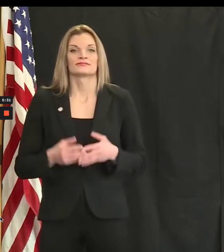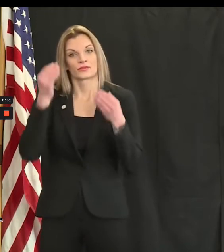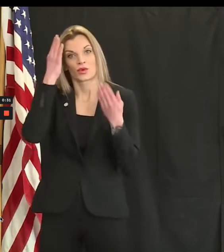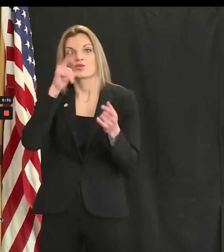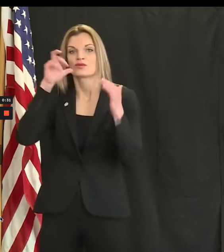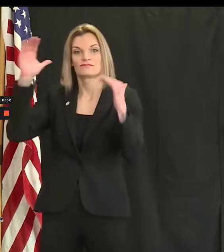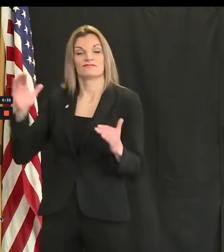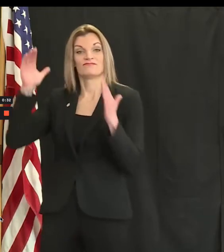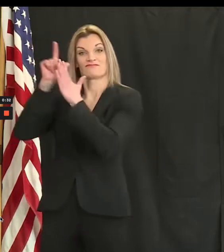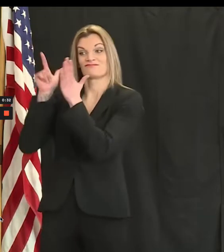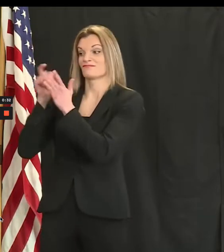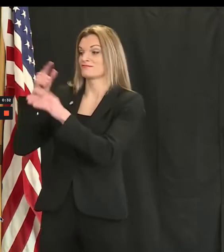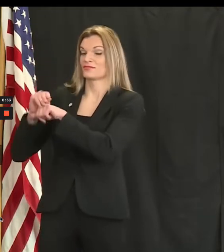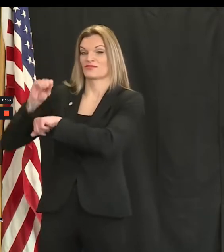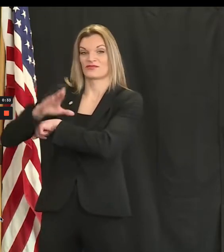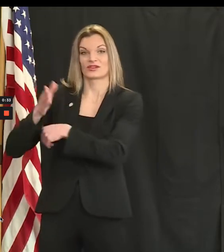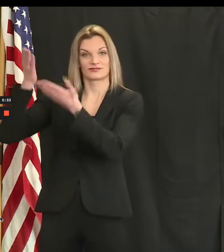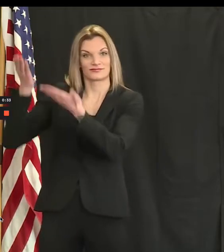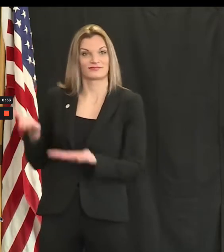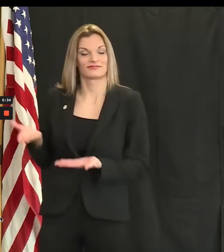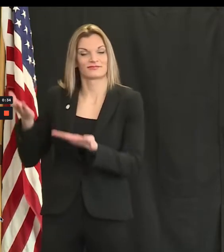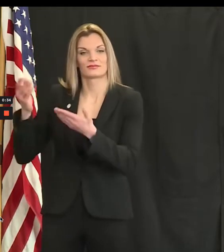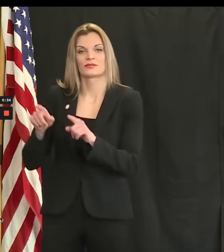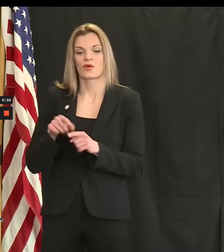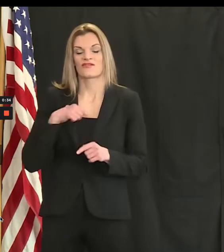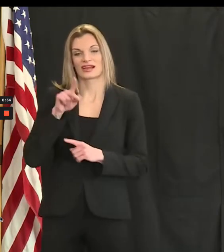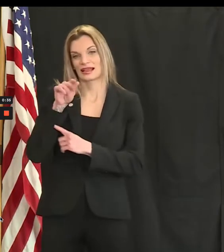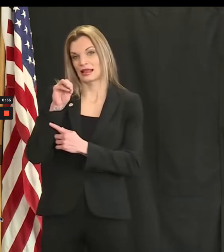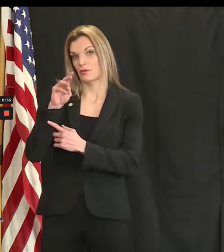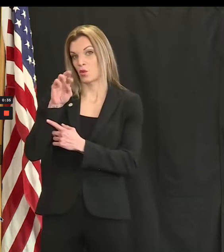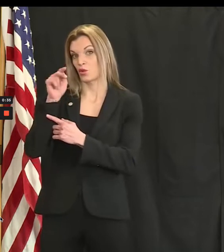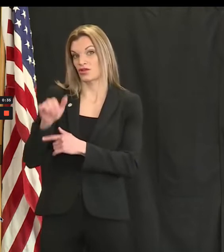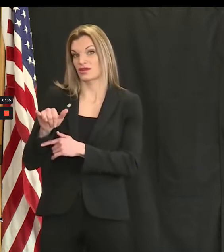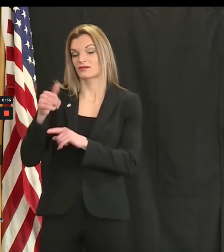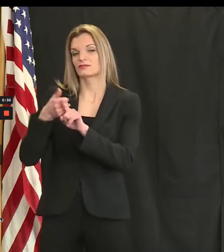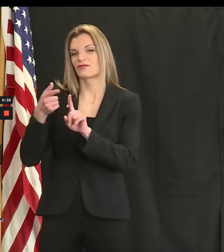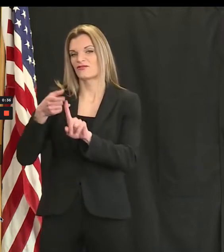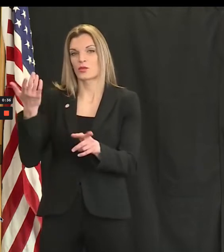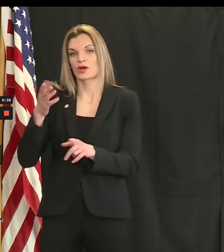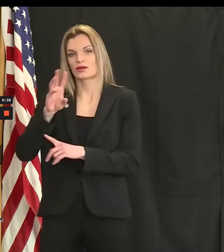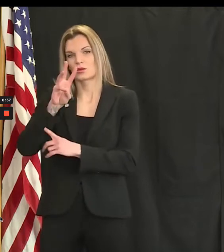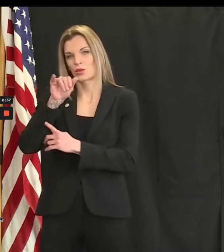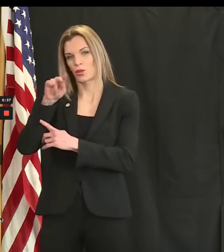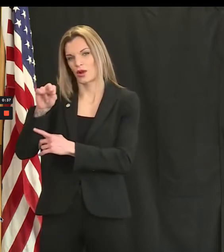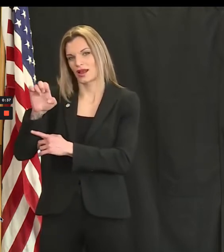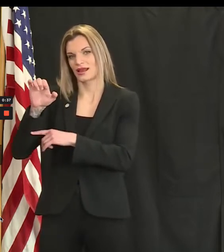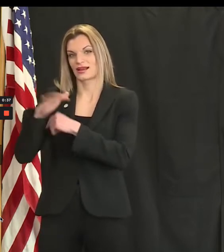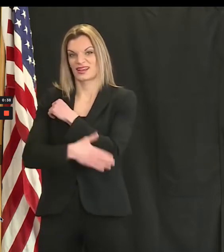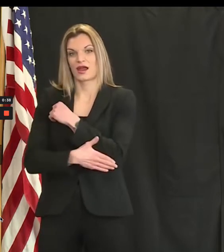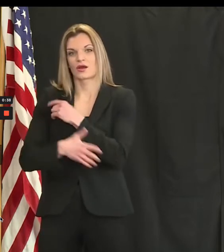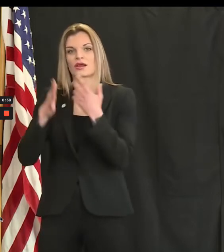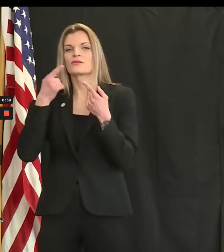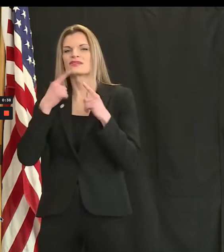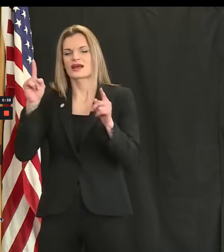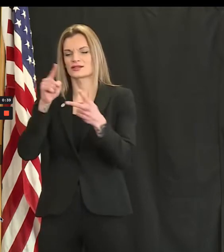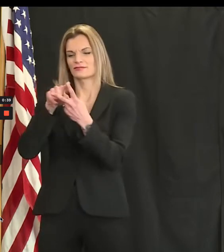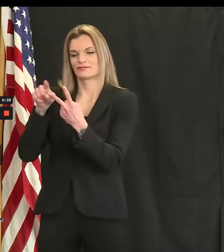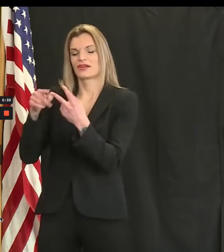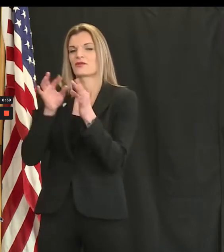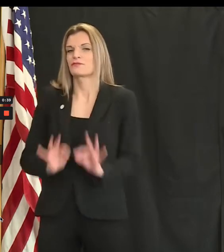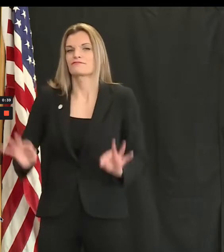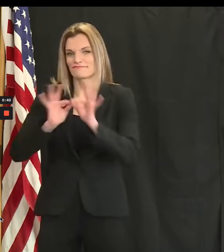General, Fadwa Hammoud, and Wayne County Prosecutor Kim Worthy, who have an important announcement today to make regarding the Flint